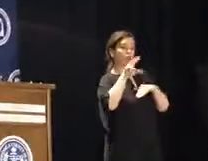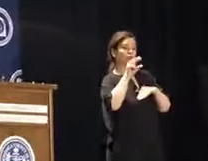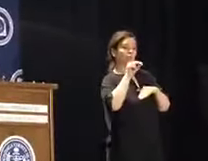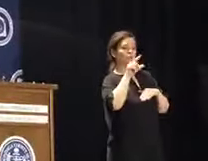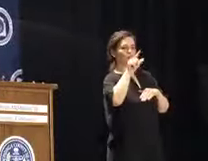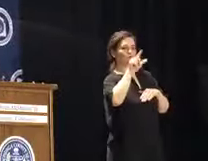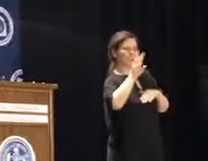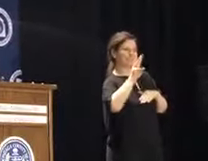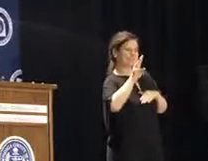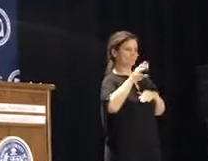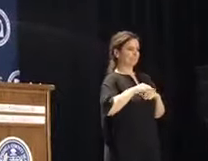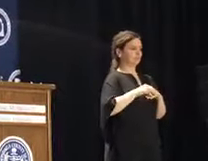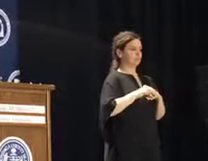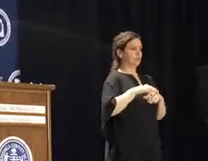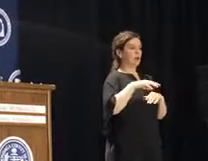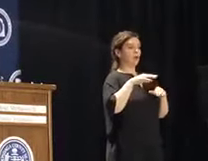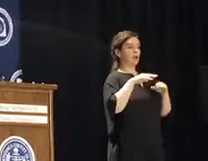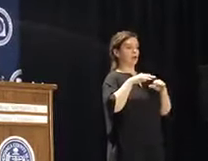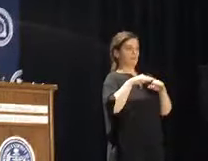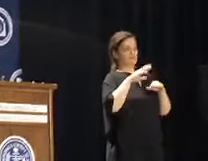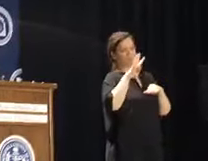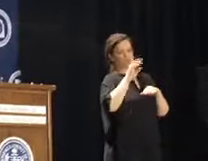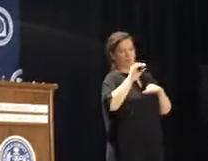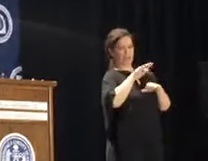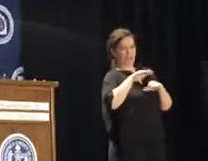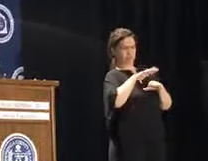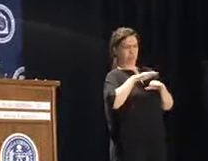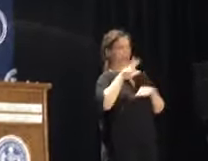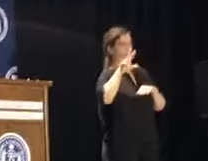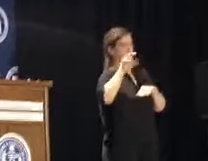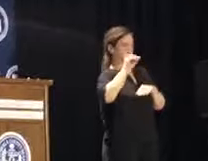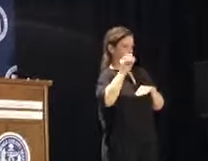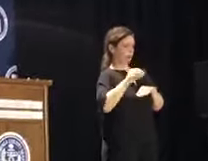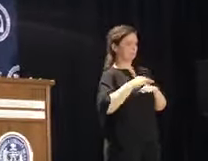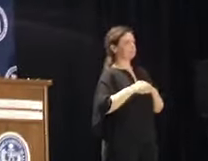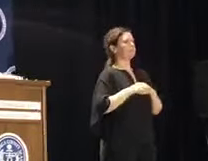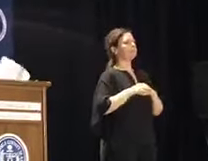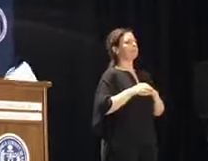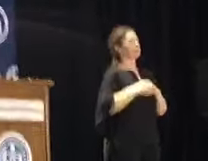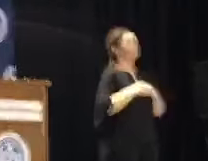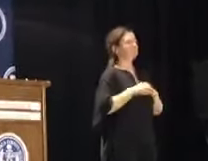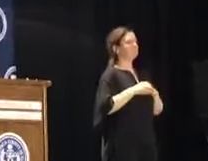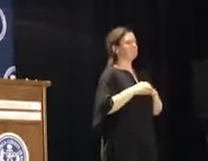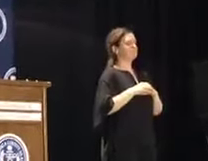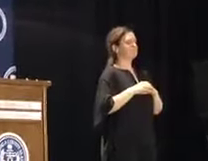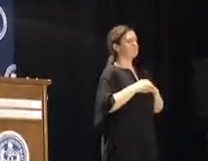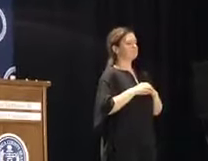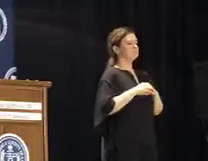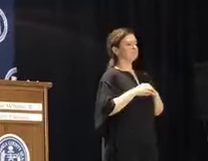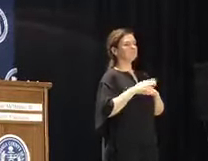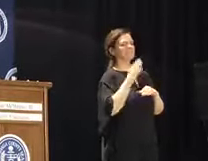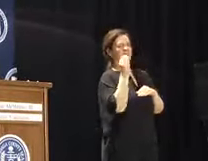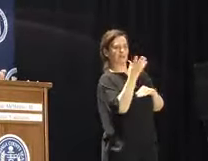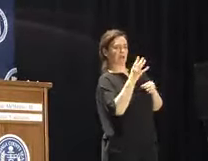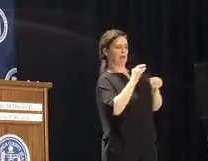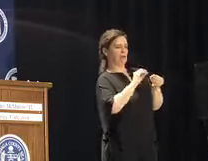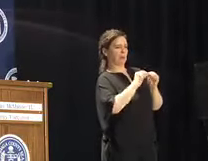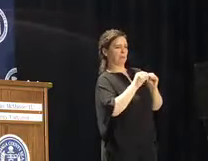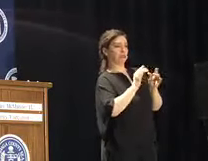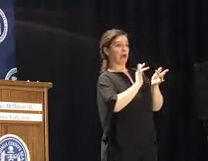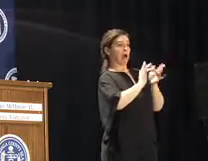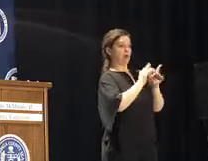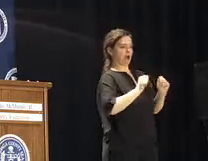40, 57% are under 50, 74% are under 60, and 26% are over 60.